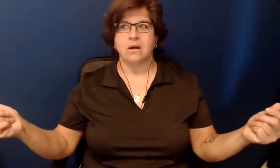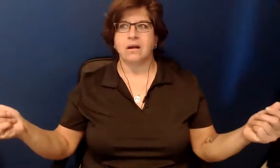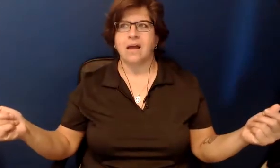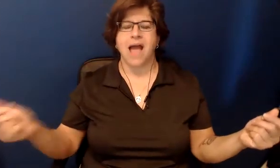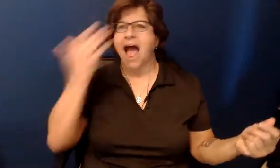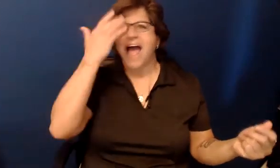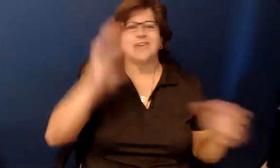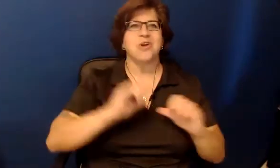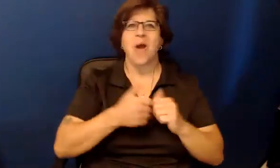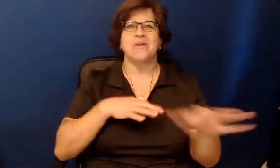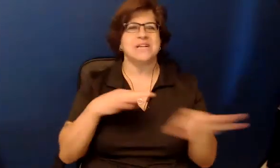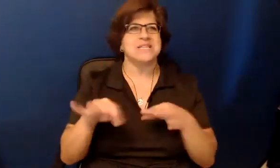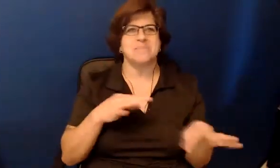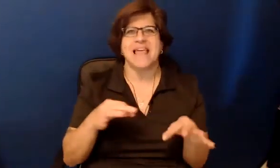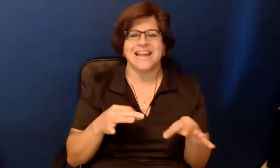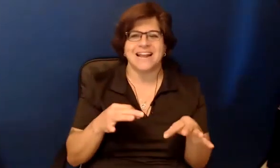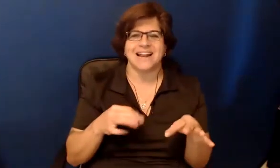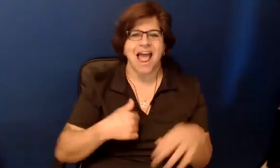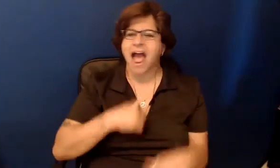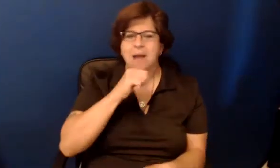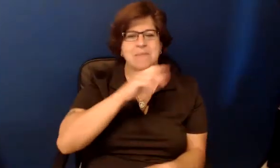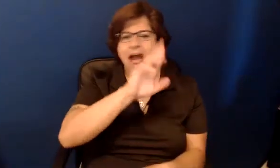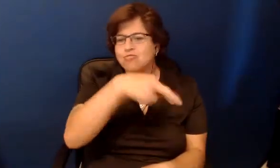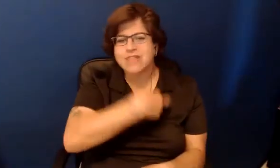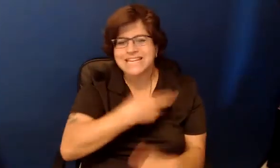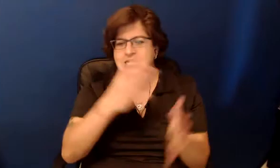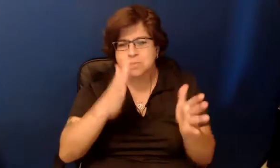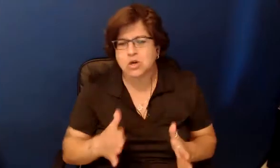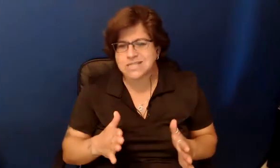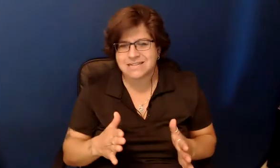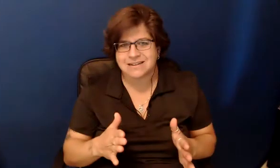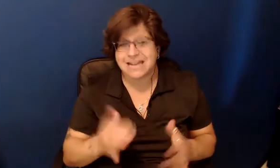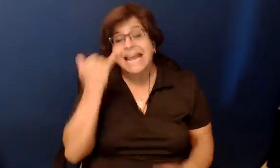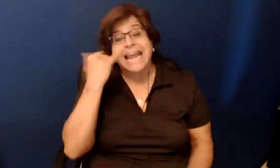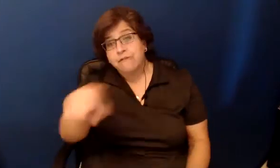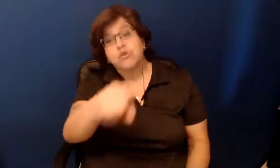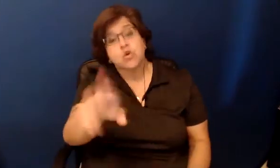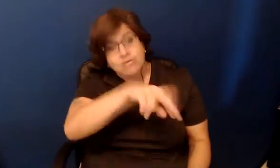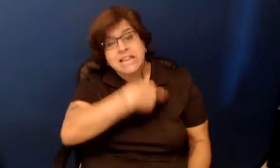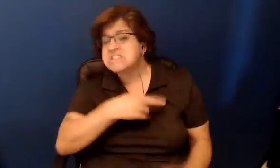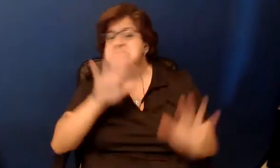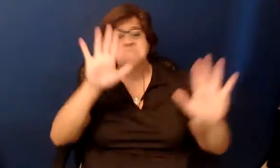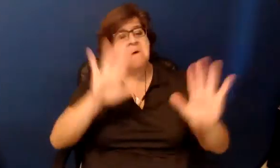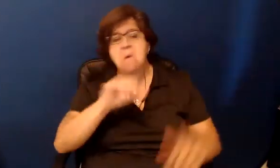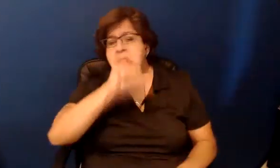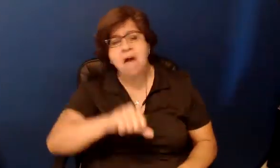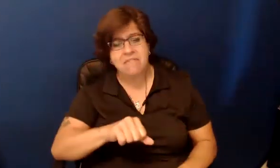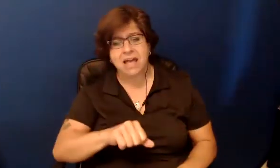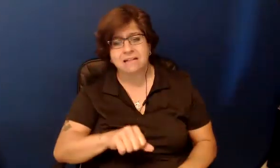that mountaintop that night, I was healed. I don't know how to say it other than that. I am not a religious person today. If you are, great.